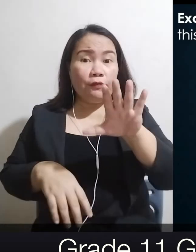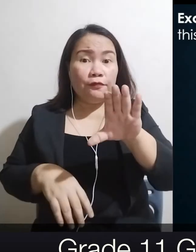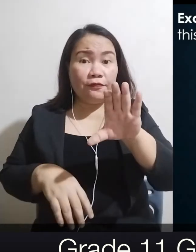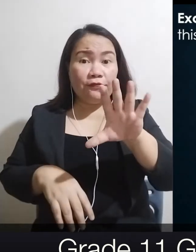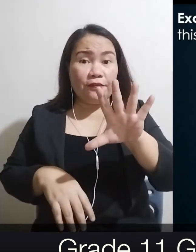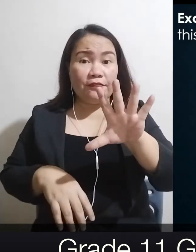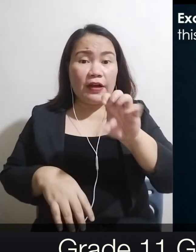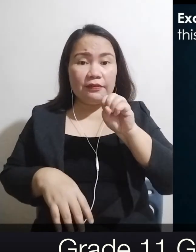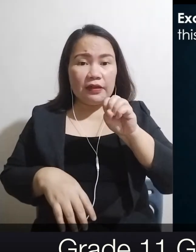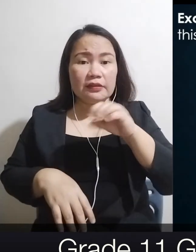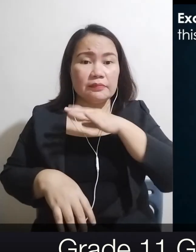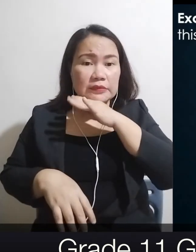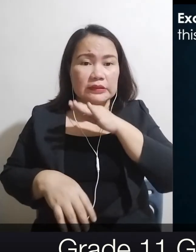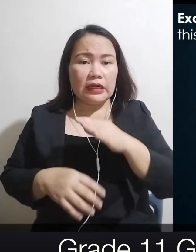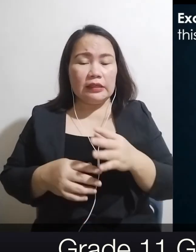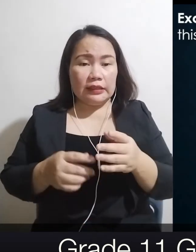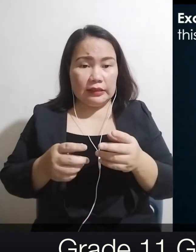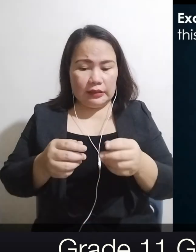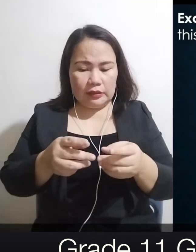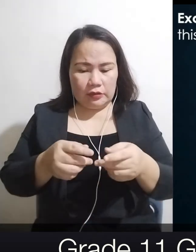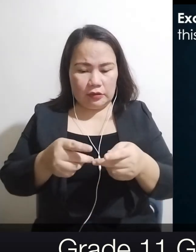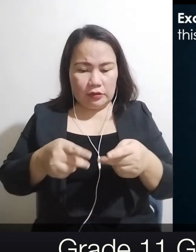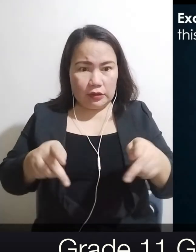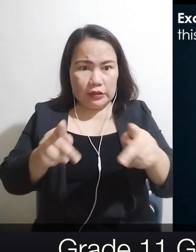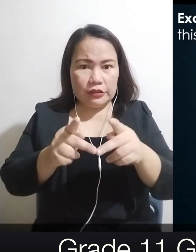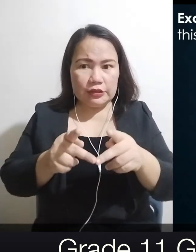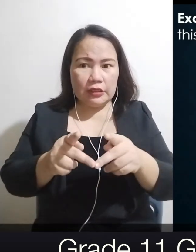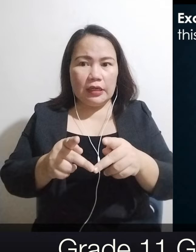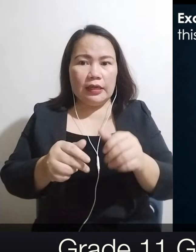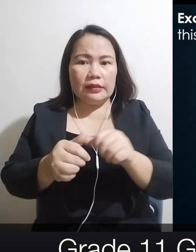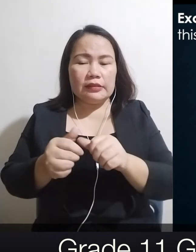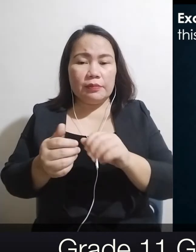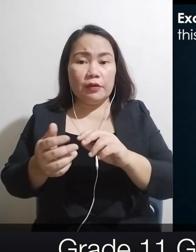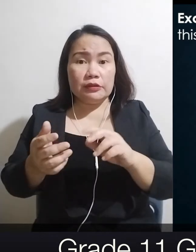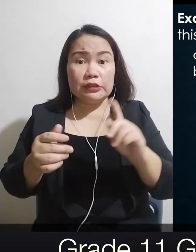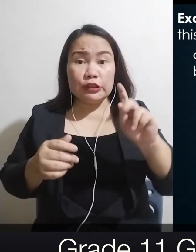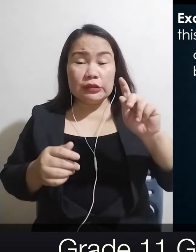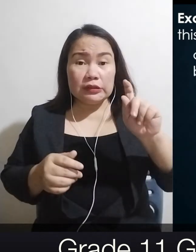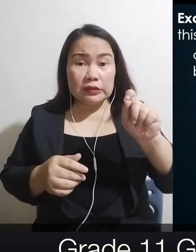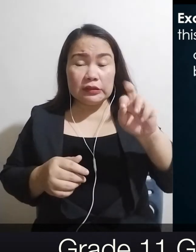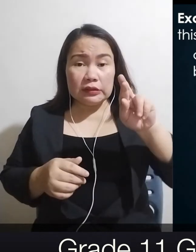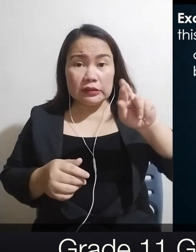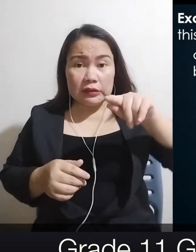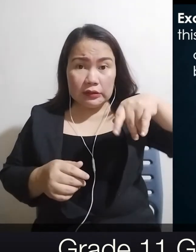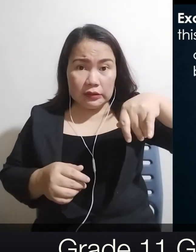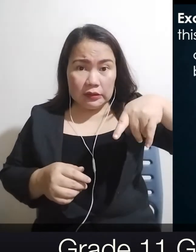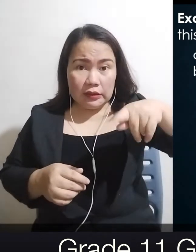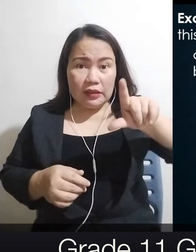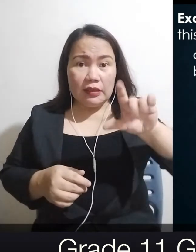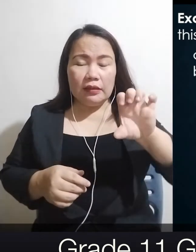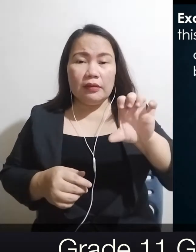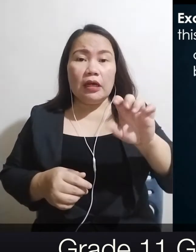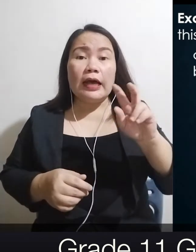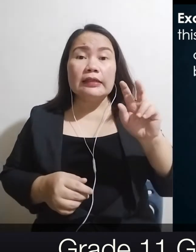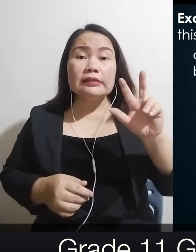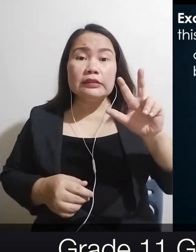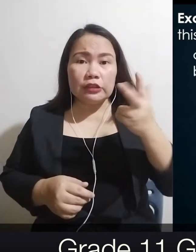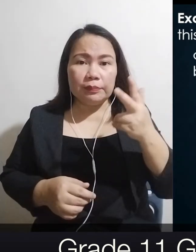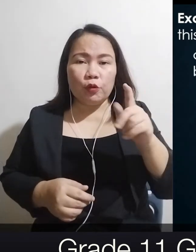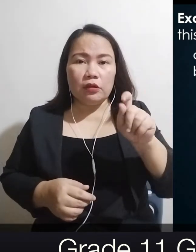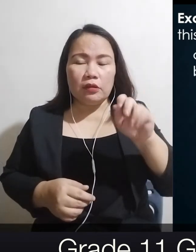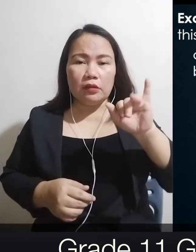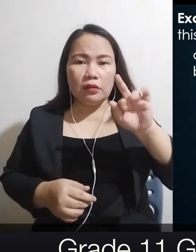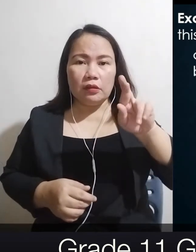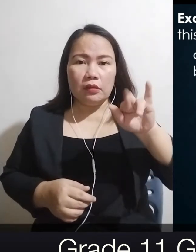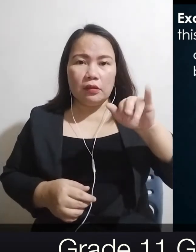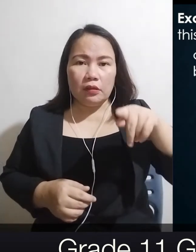bacteria are in petri dish and this amount triples every 15 days. So we're going to answer these